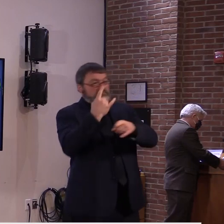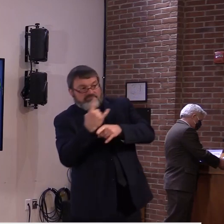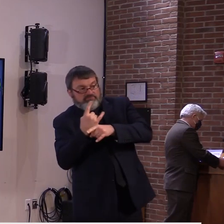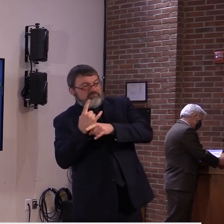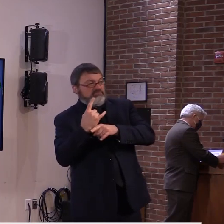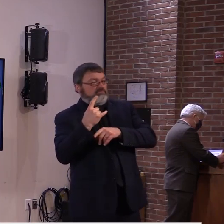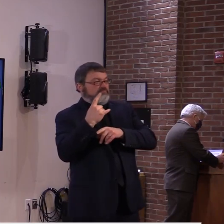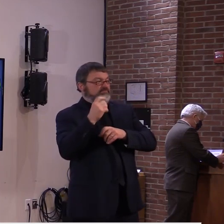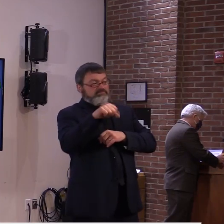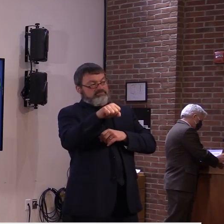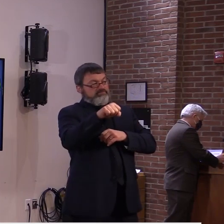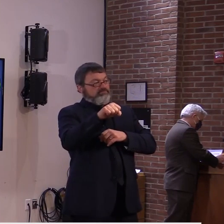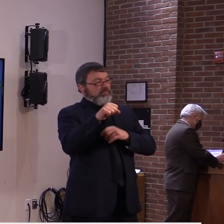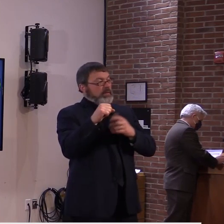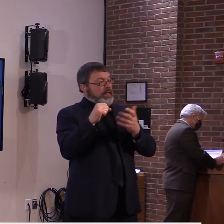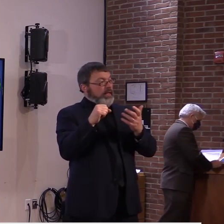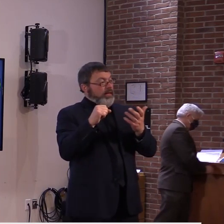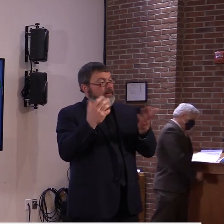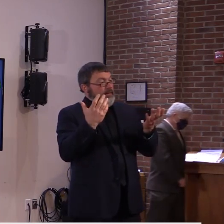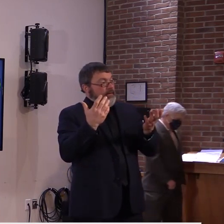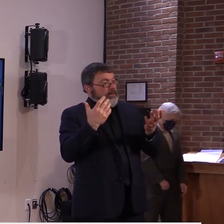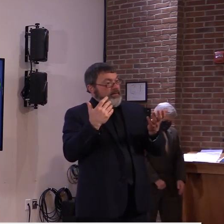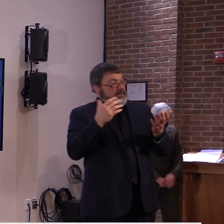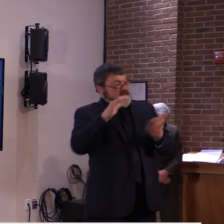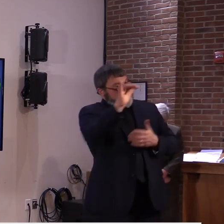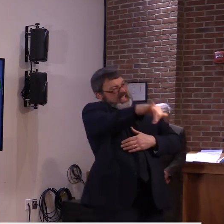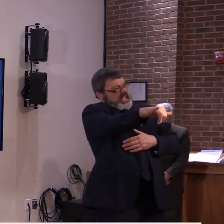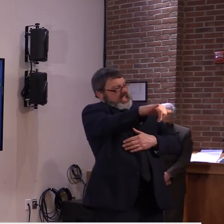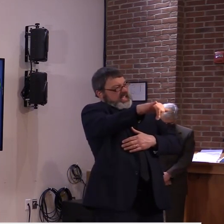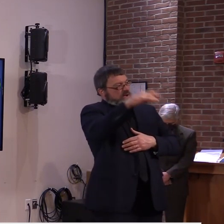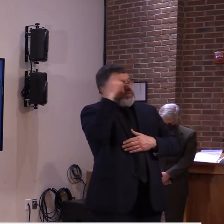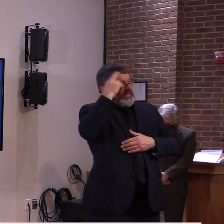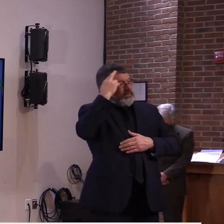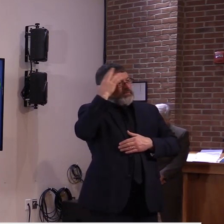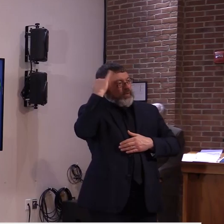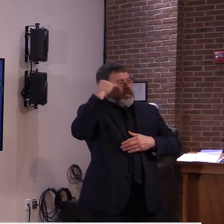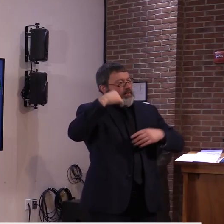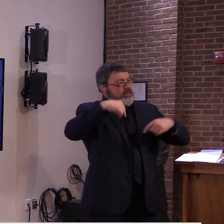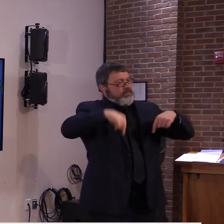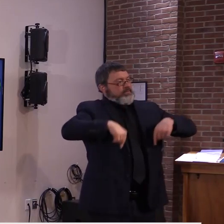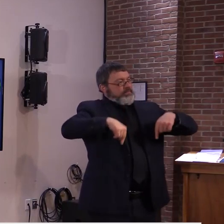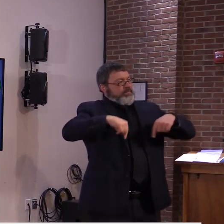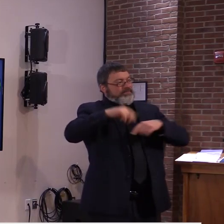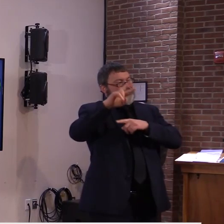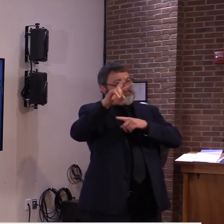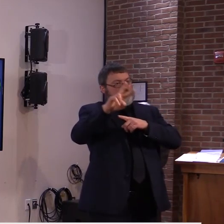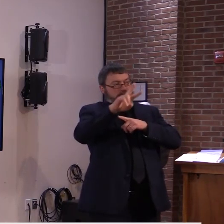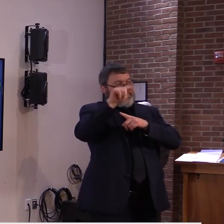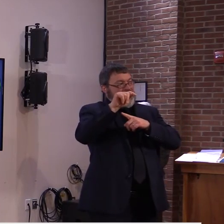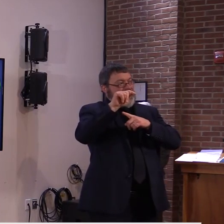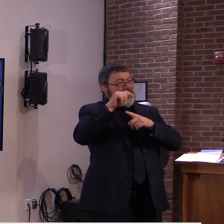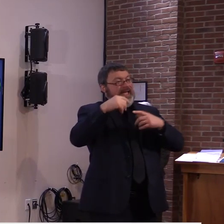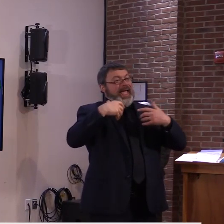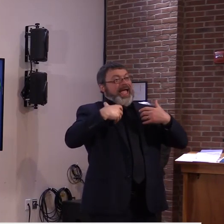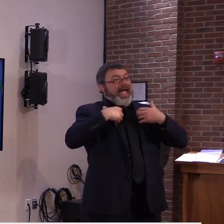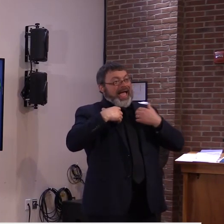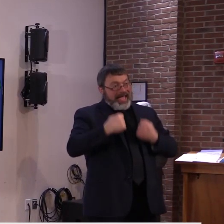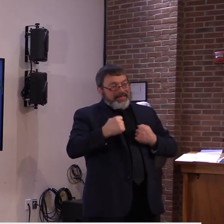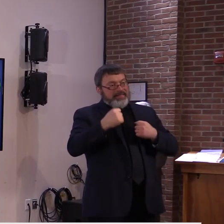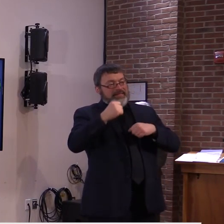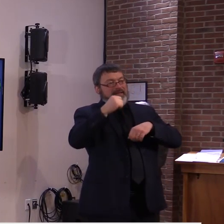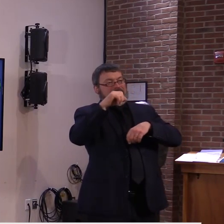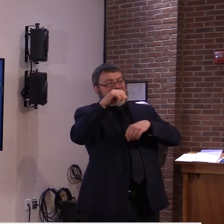I can start. Certainly, it is of concern. Vermonters' increased use of alcohol and substances, which